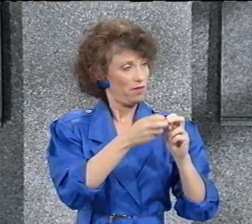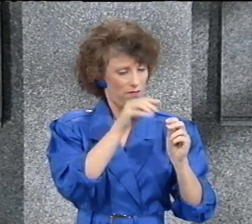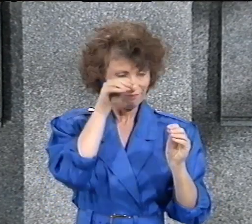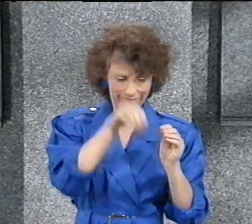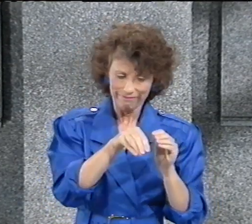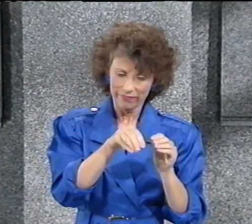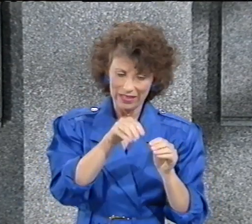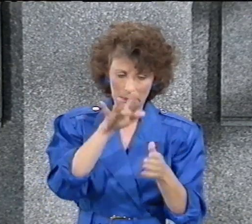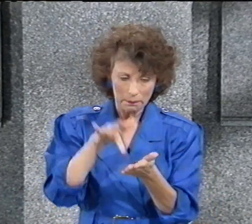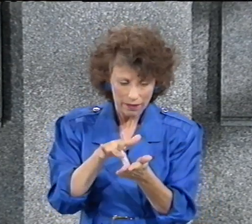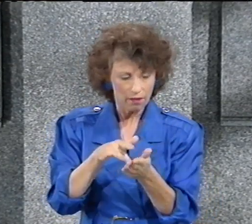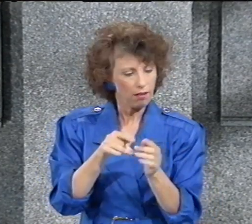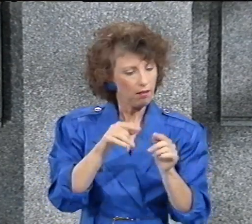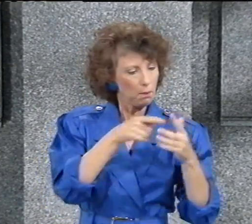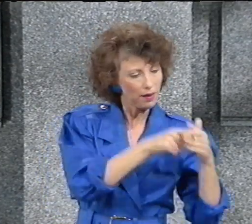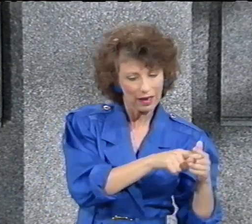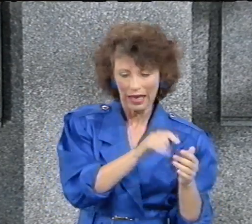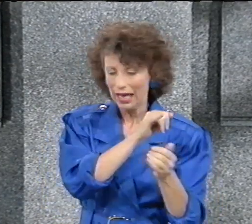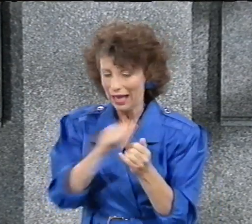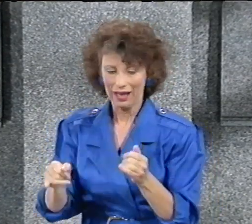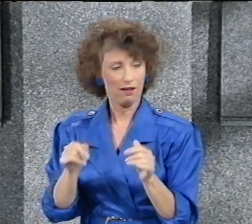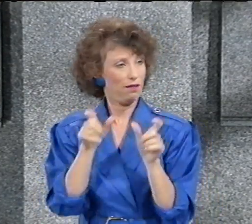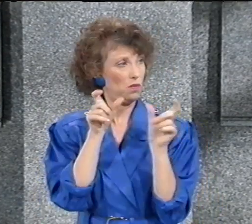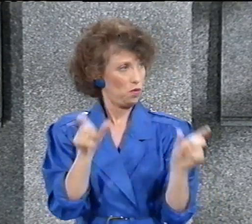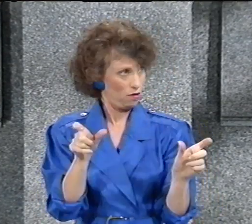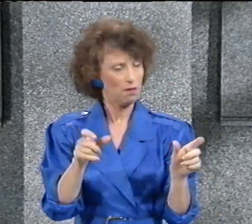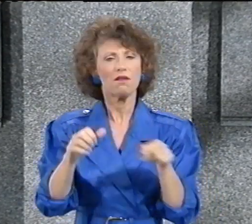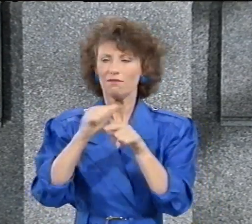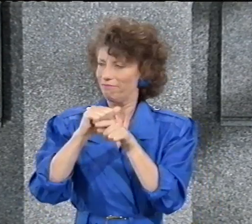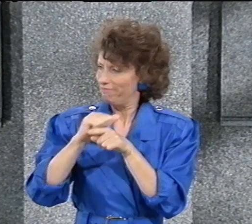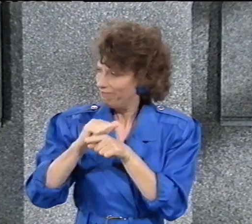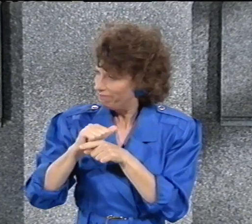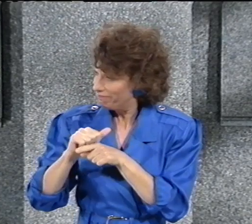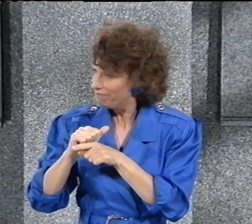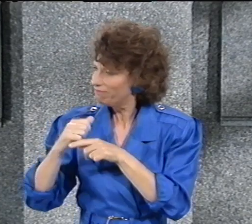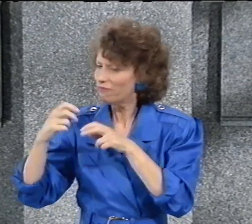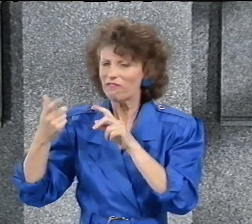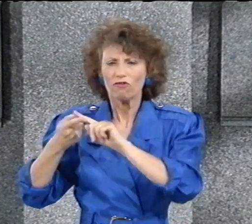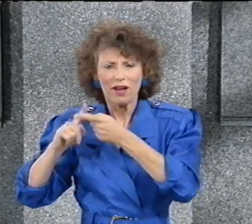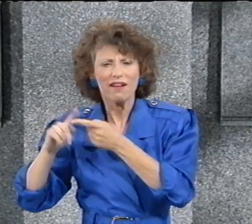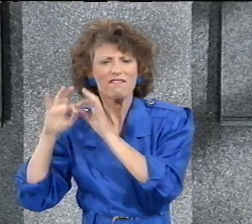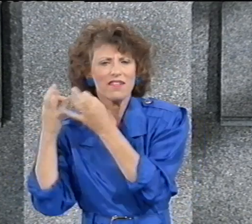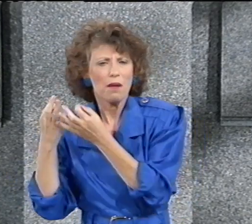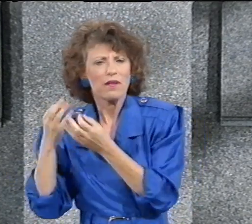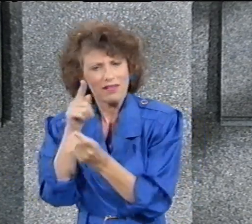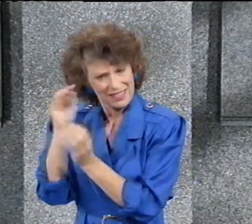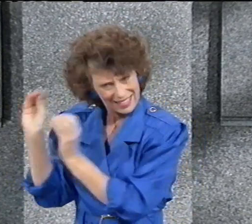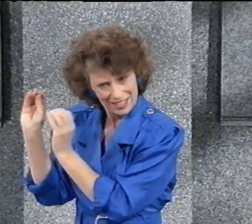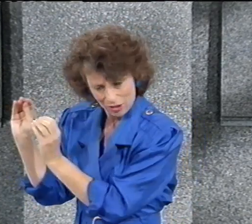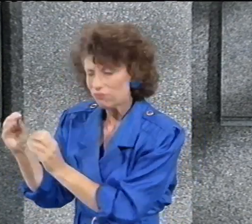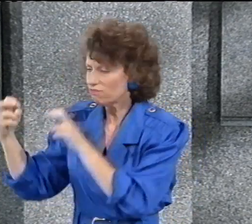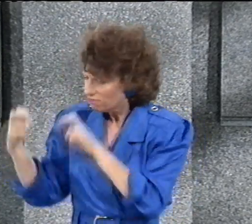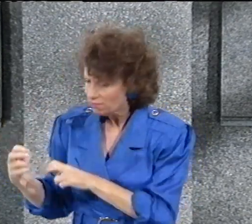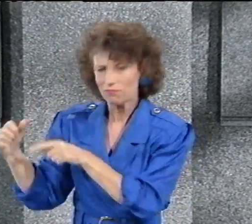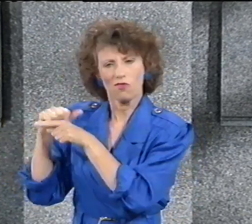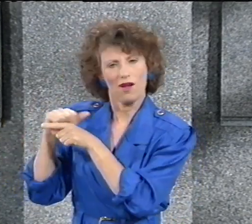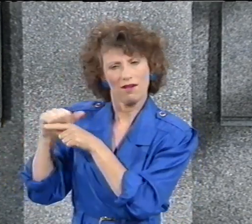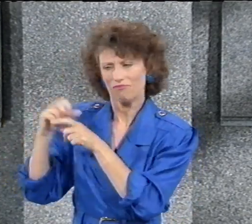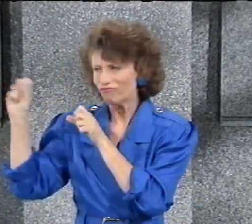Be sure that you put that combination in the beginning, middle, and the end of the words, and practice with a friend or a family